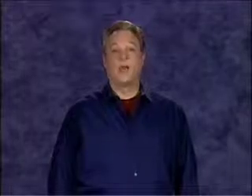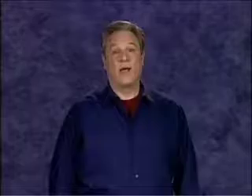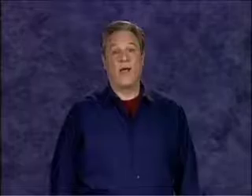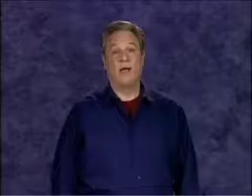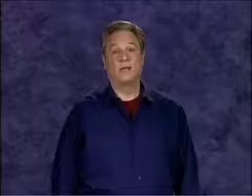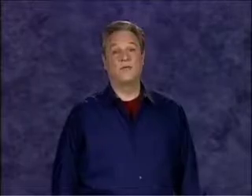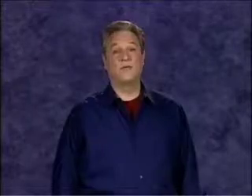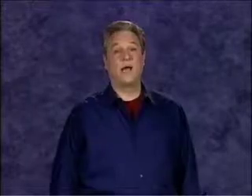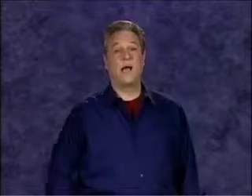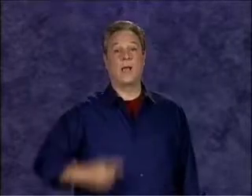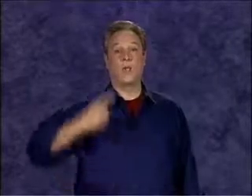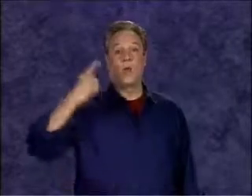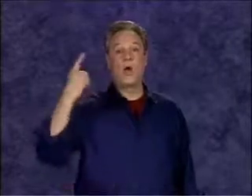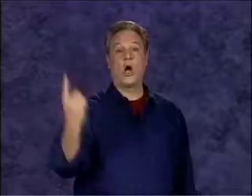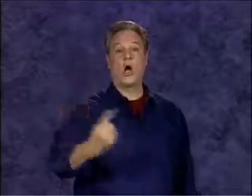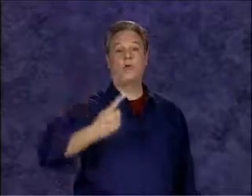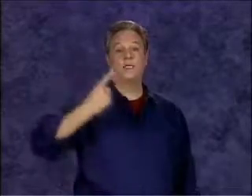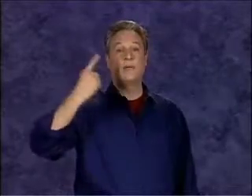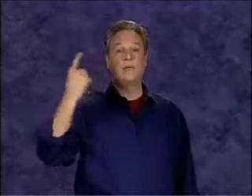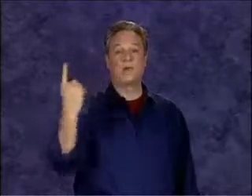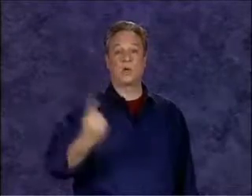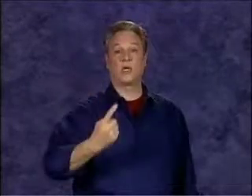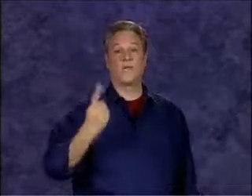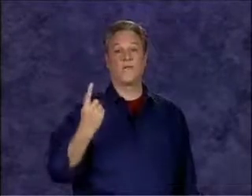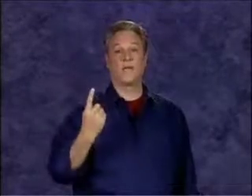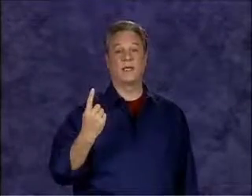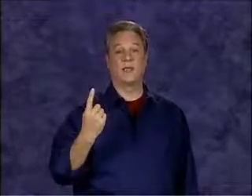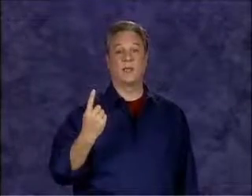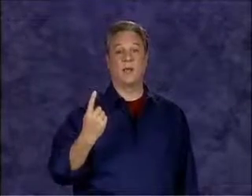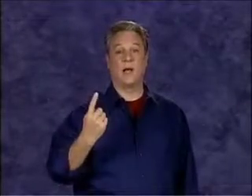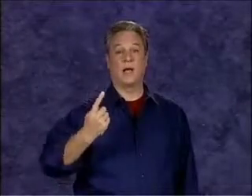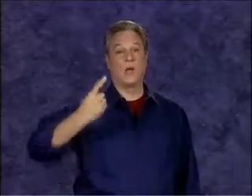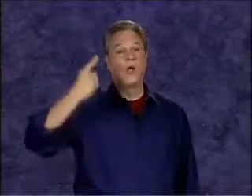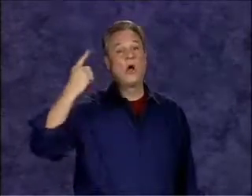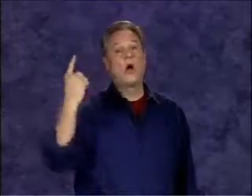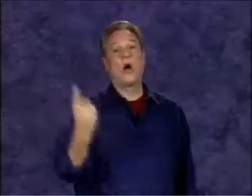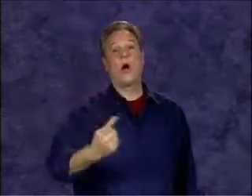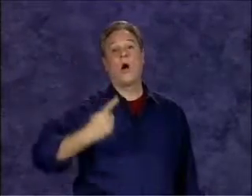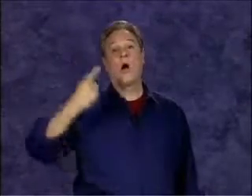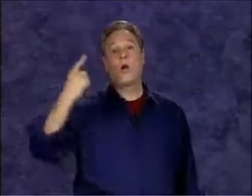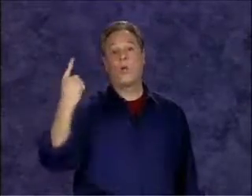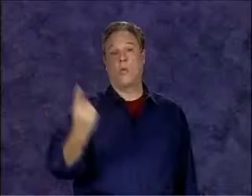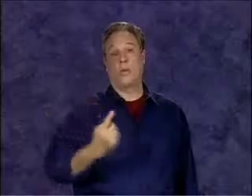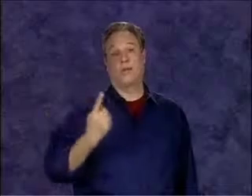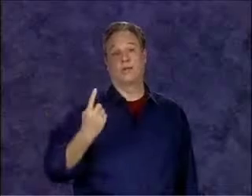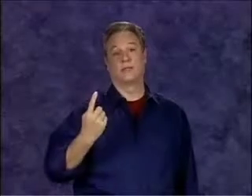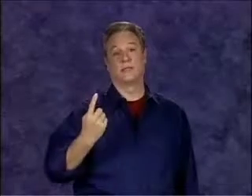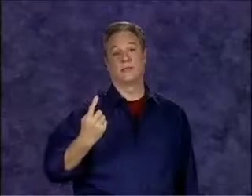The hands of time will always be circling the face of the clock. Always.